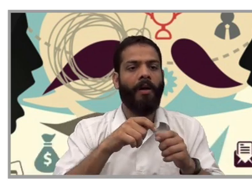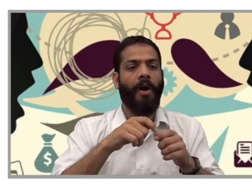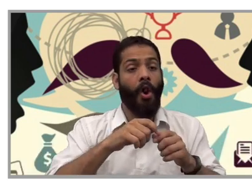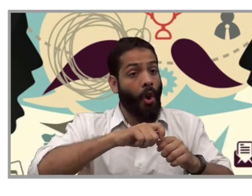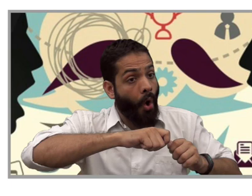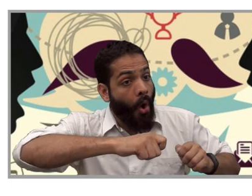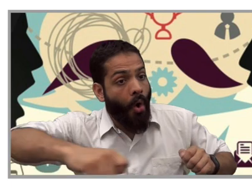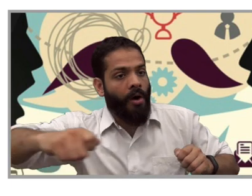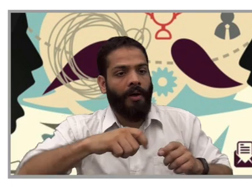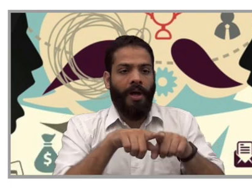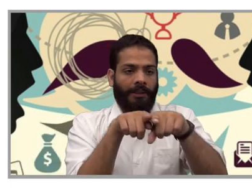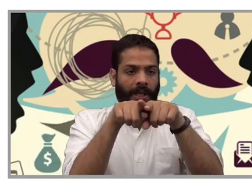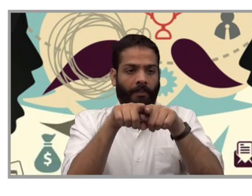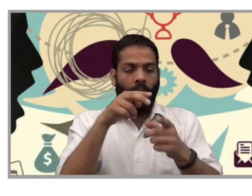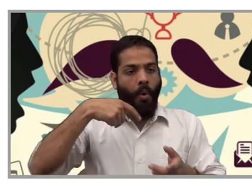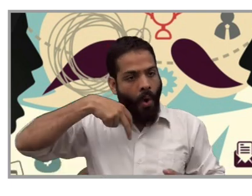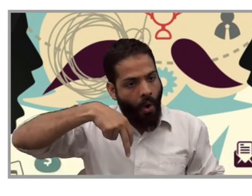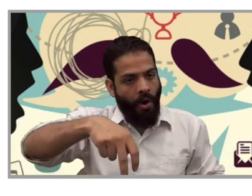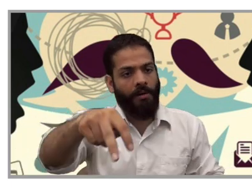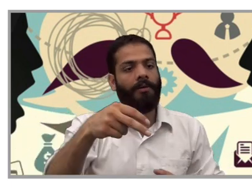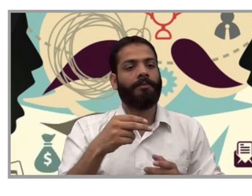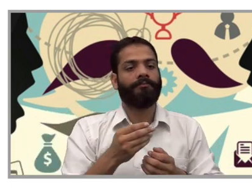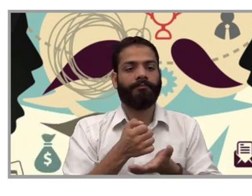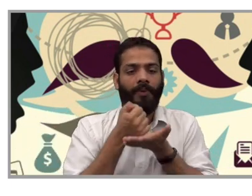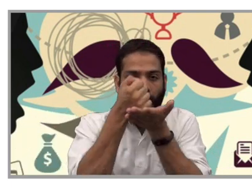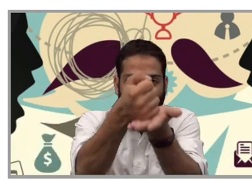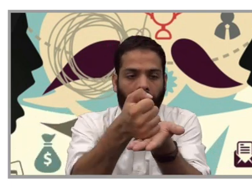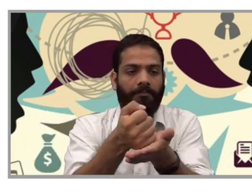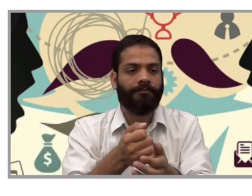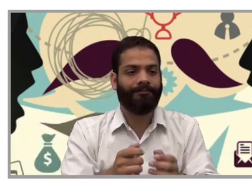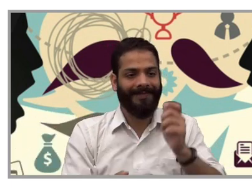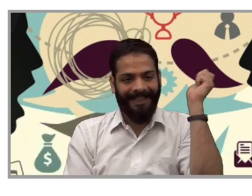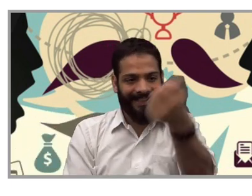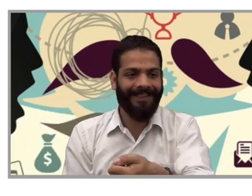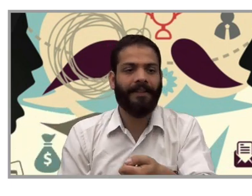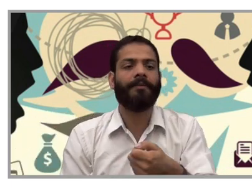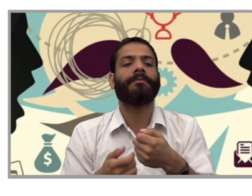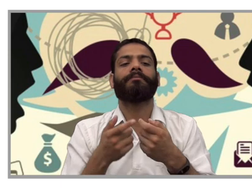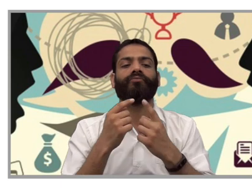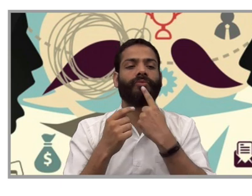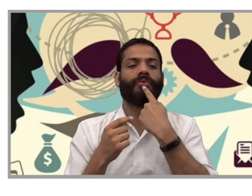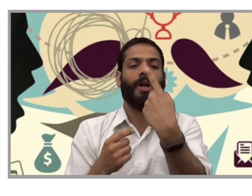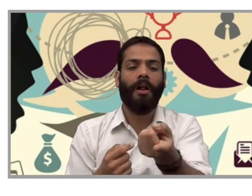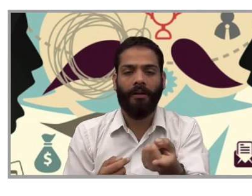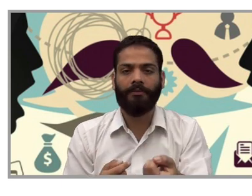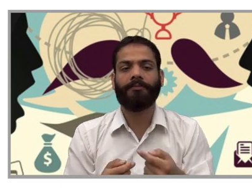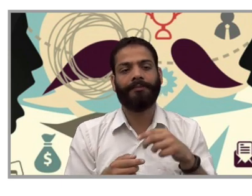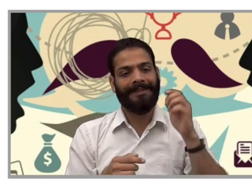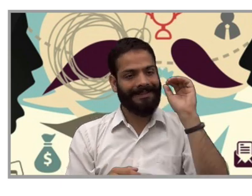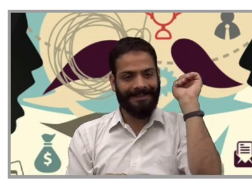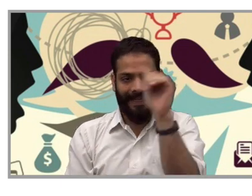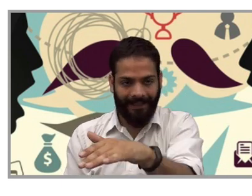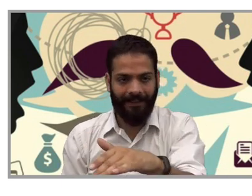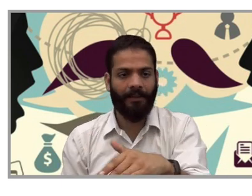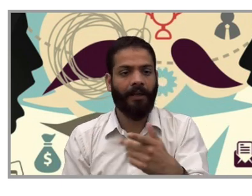Sita helps Ram for a prolonged period of time. So, the sign would be Ram,